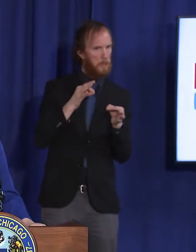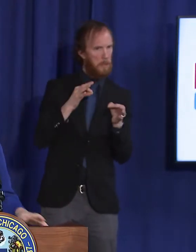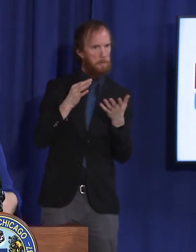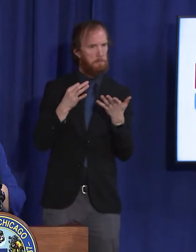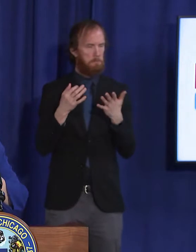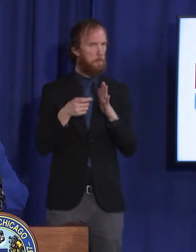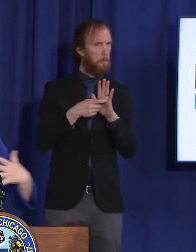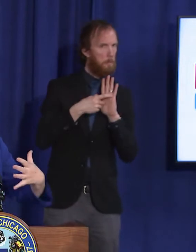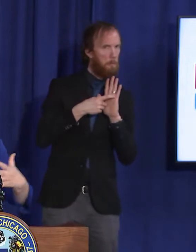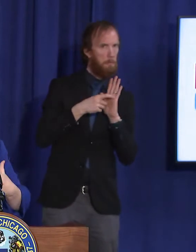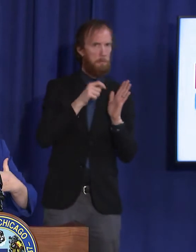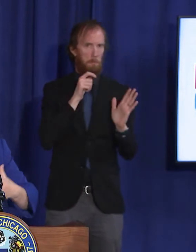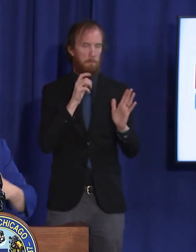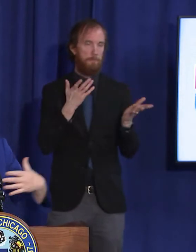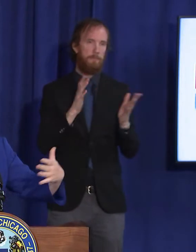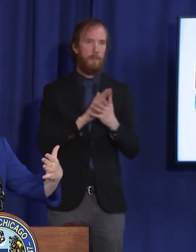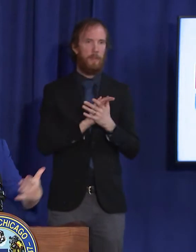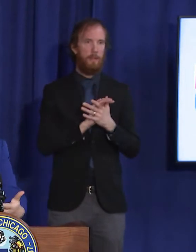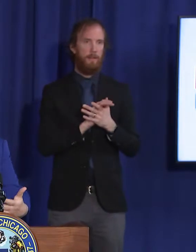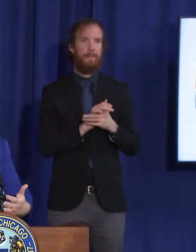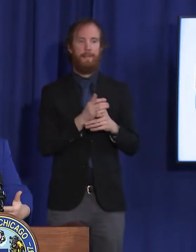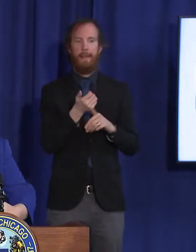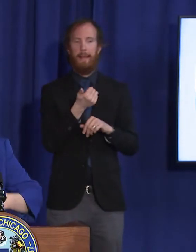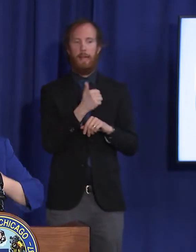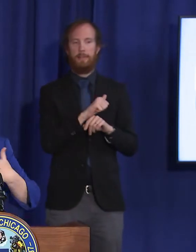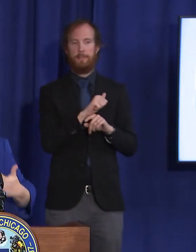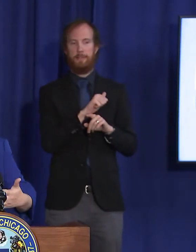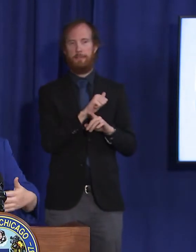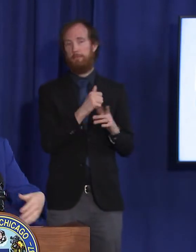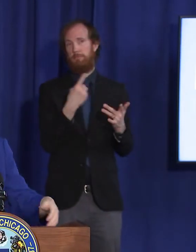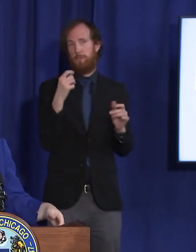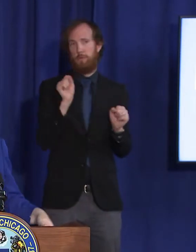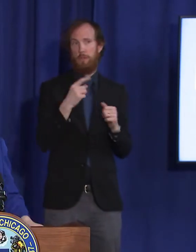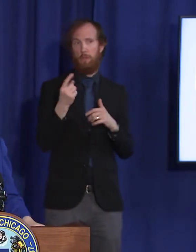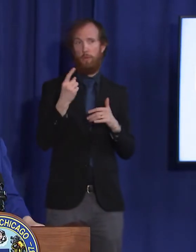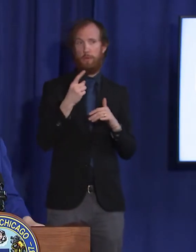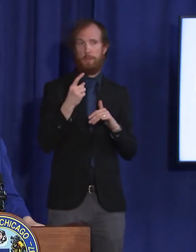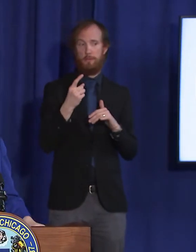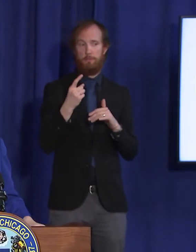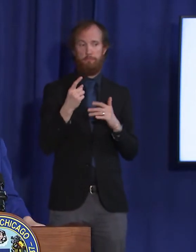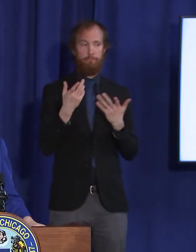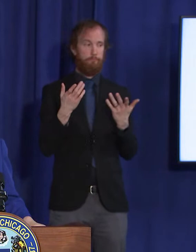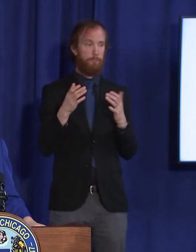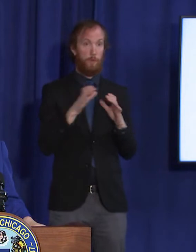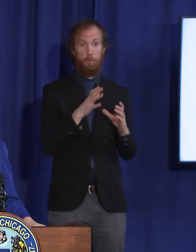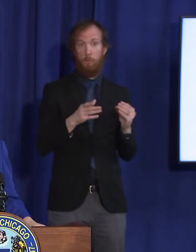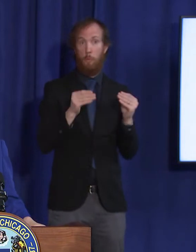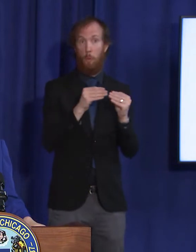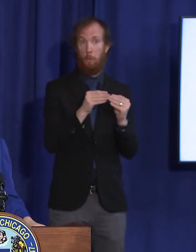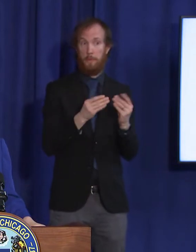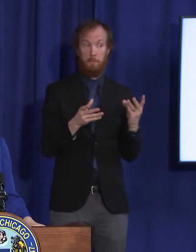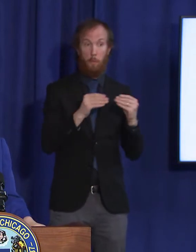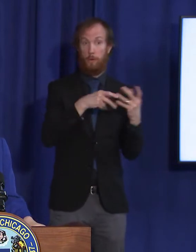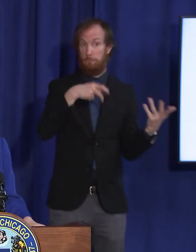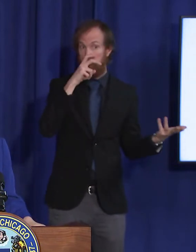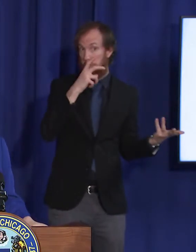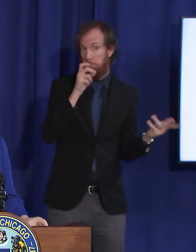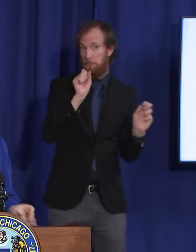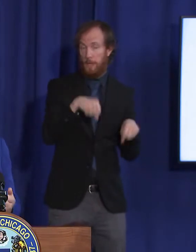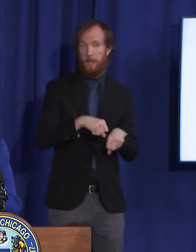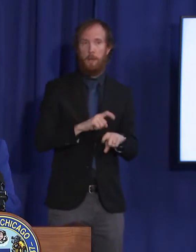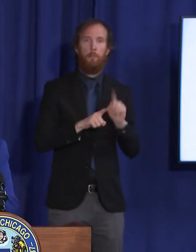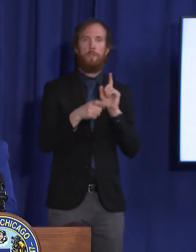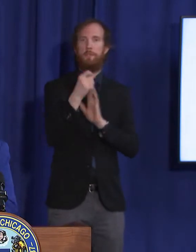People obviously, any setting is welcome to be more conservative than the requirement. But it's that factor